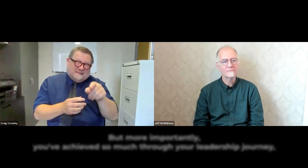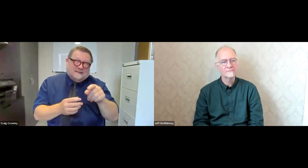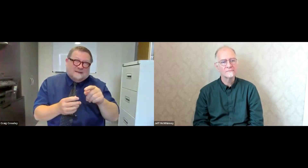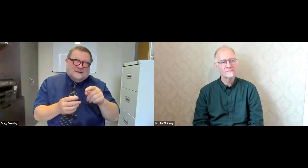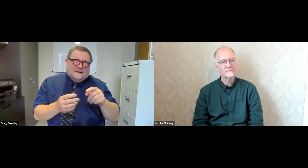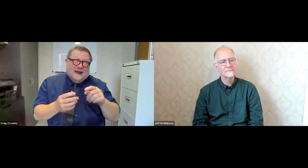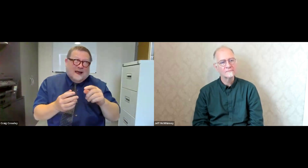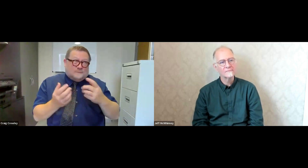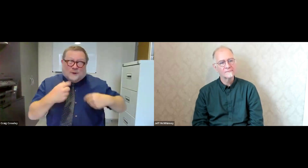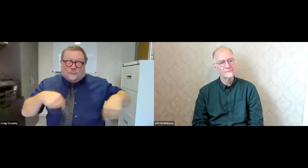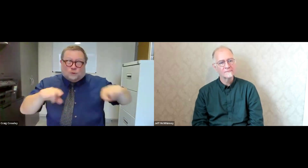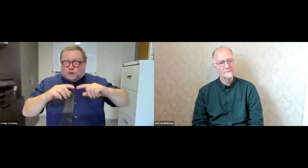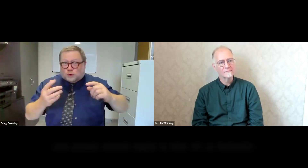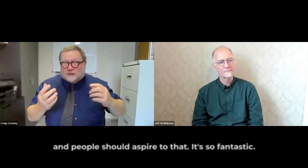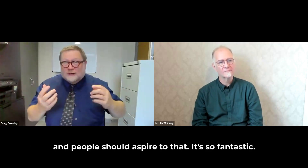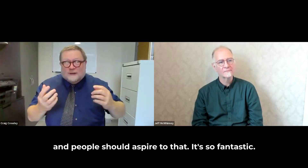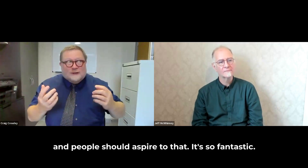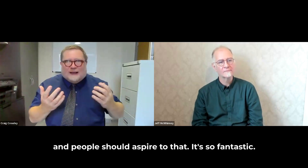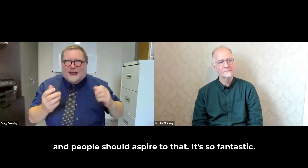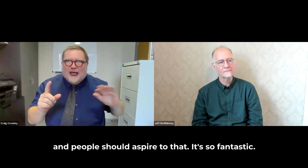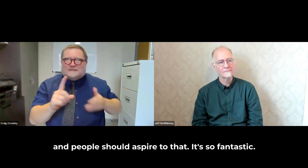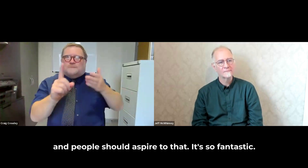journey. And